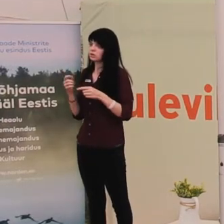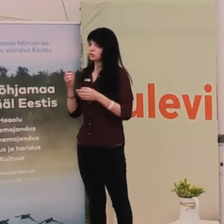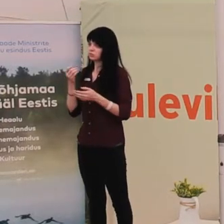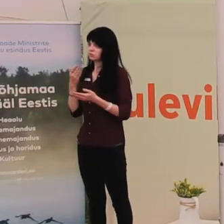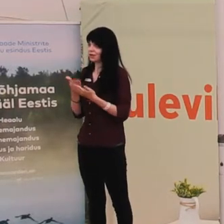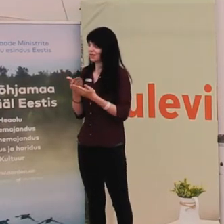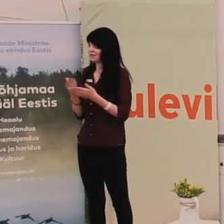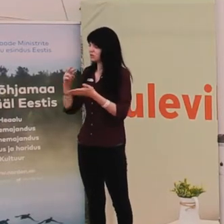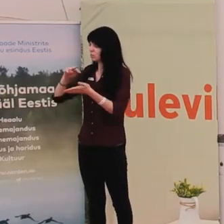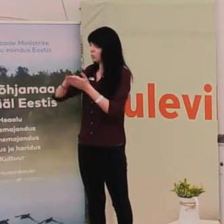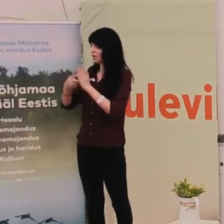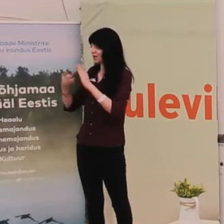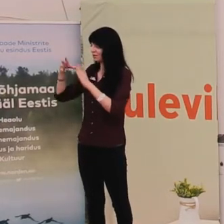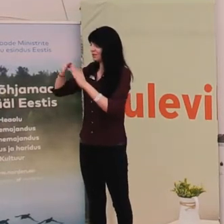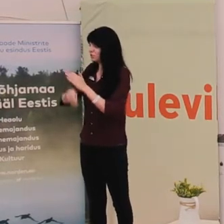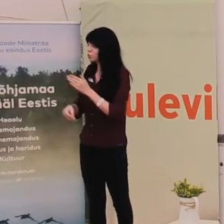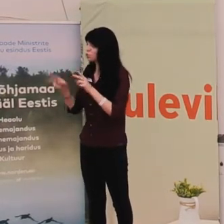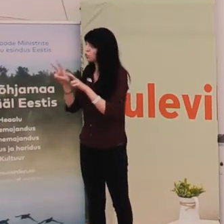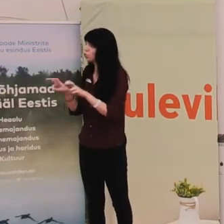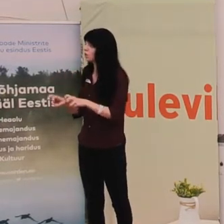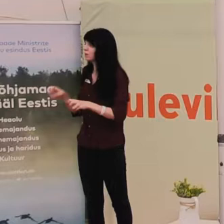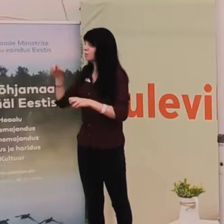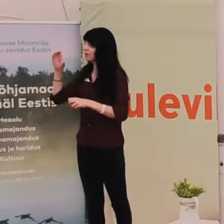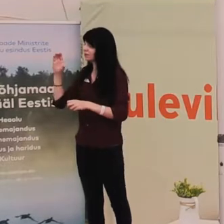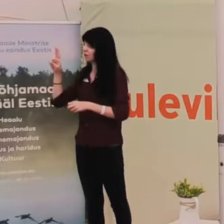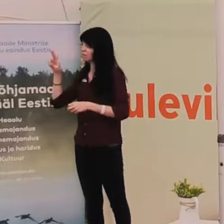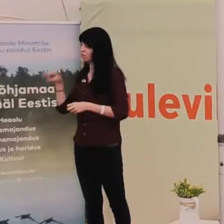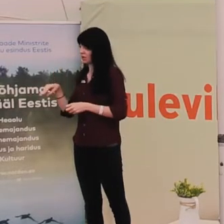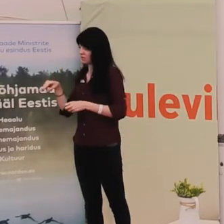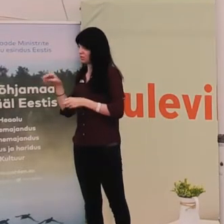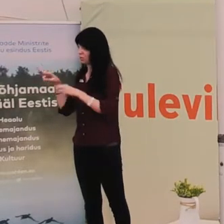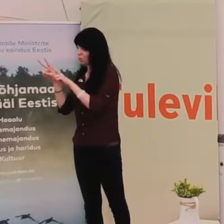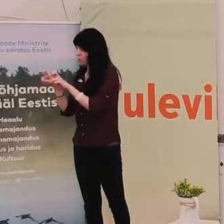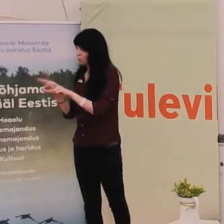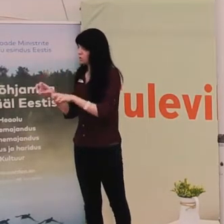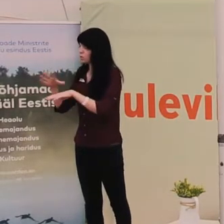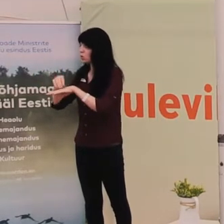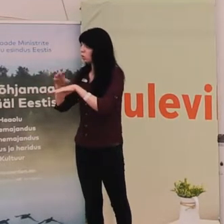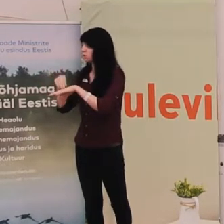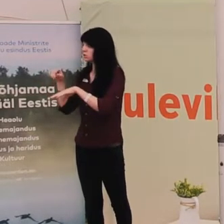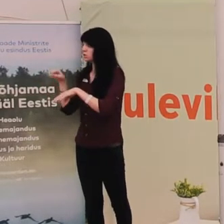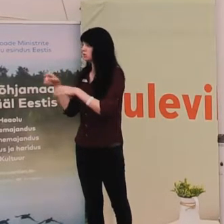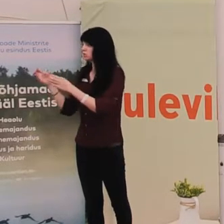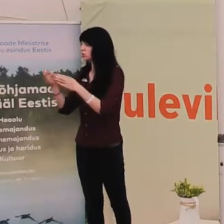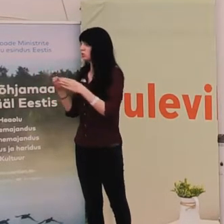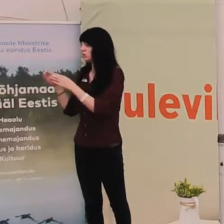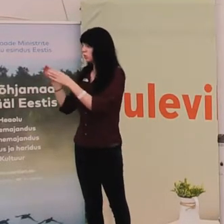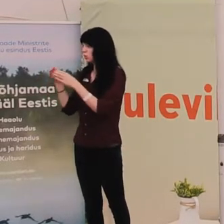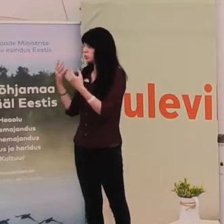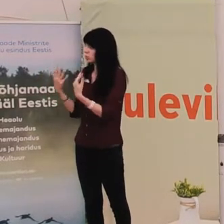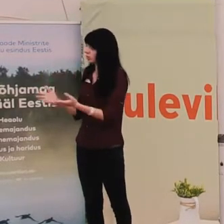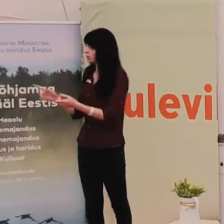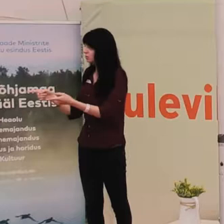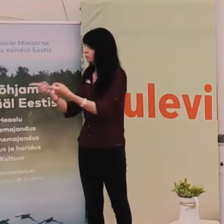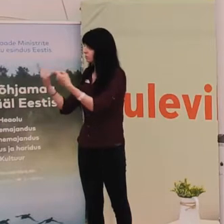GDP Growth, where we developed a number of scenarios for 2050. It was how the Swedish society could develop without